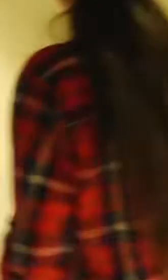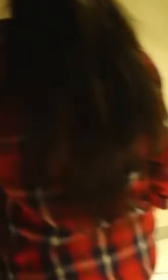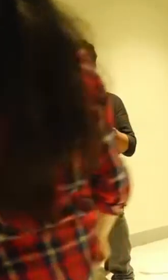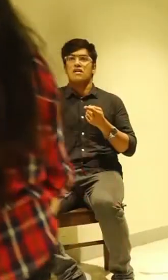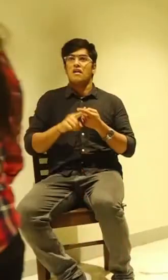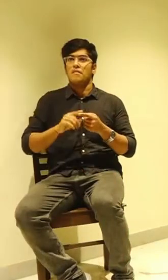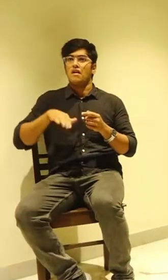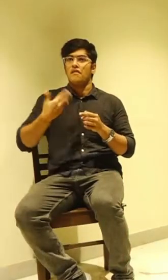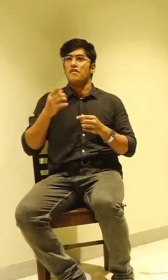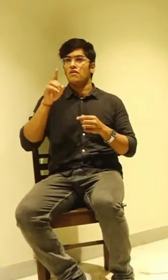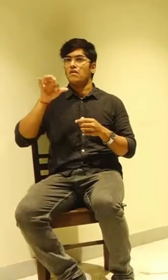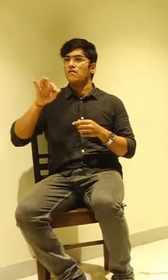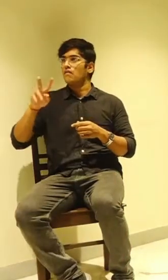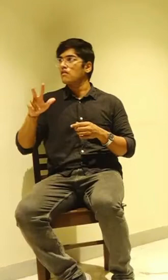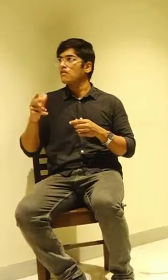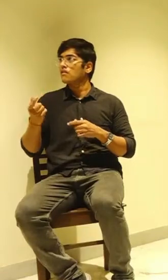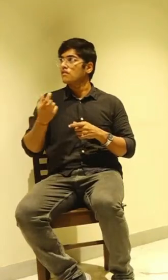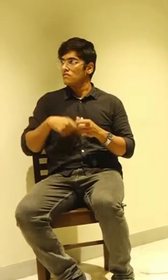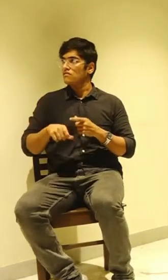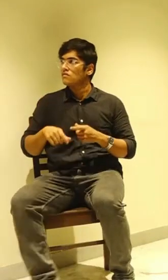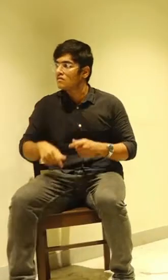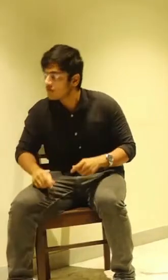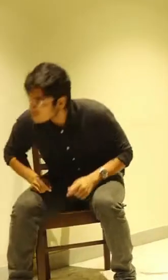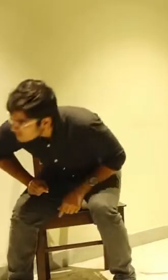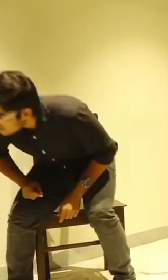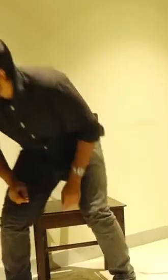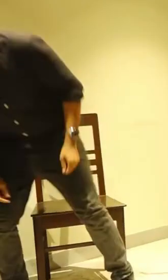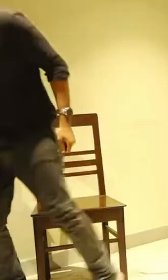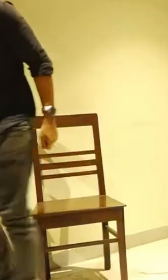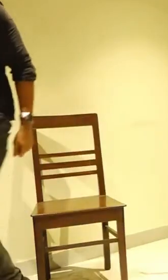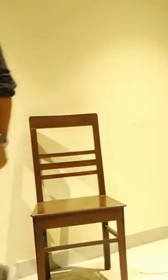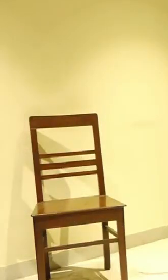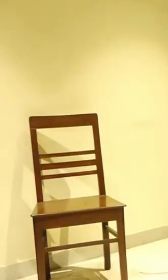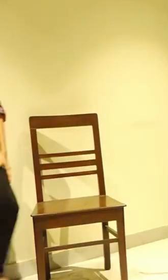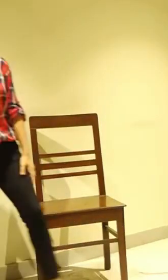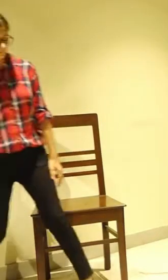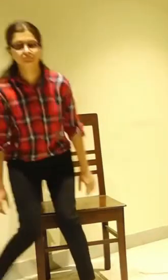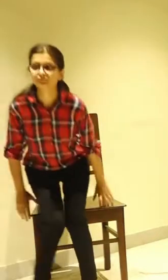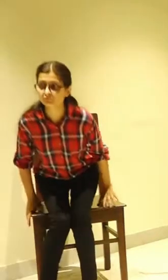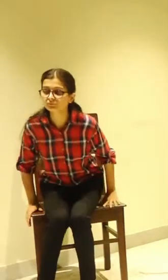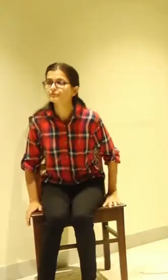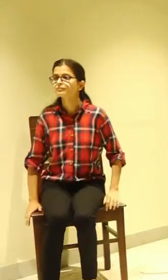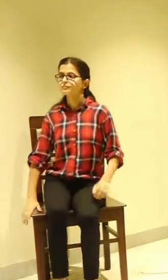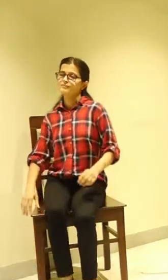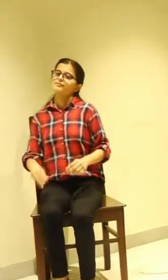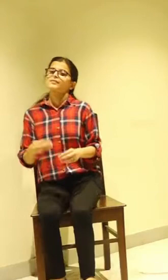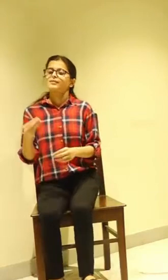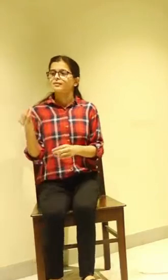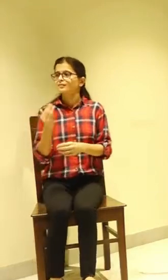after 1948 when new articles were introduced to give effect to some modicum of due process rights,